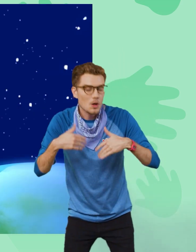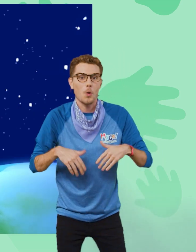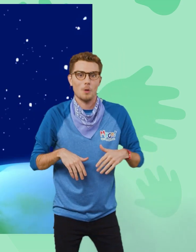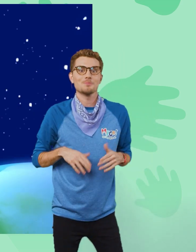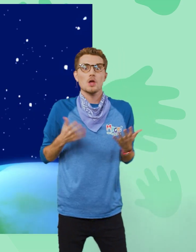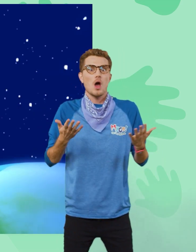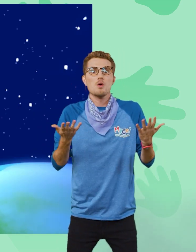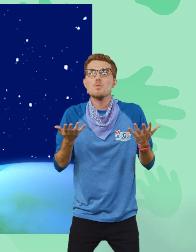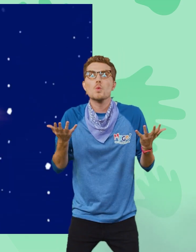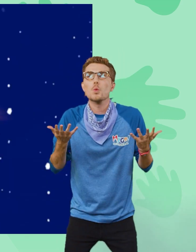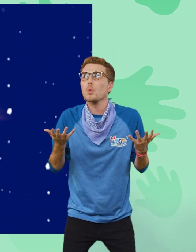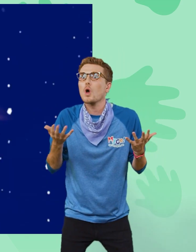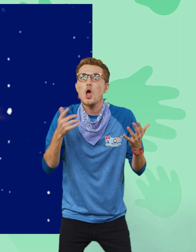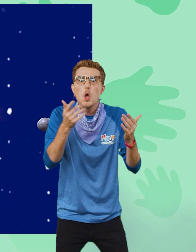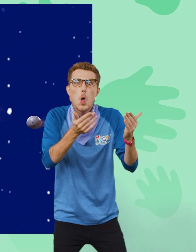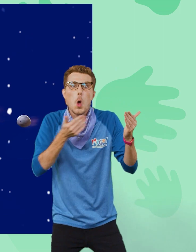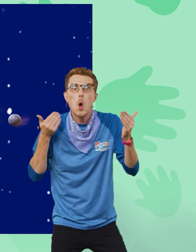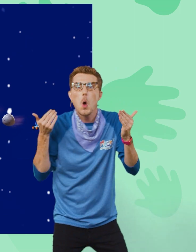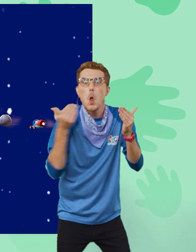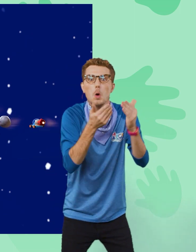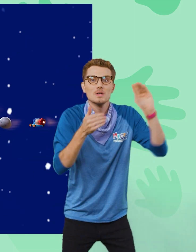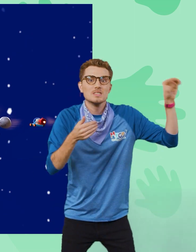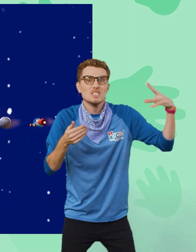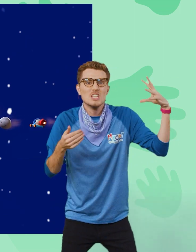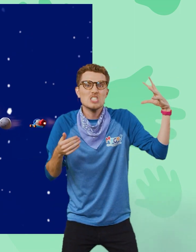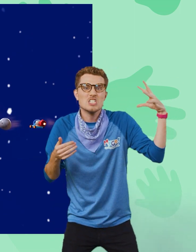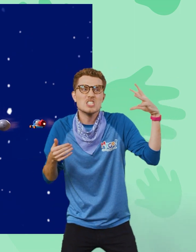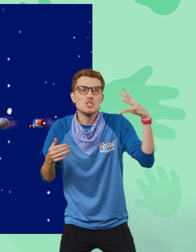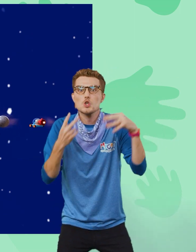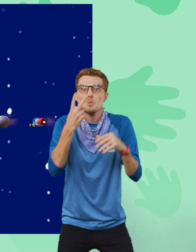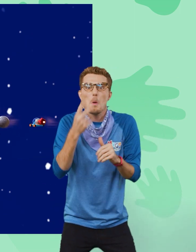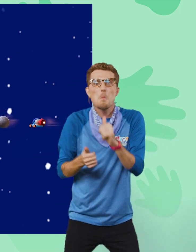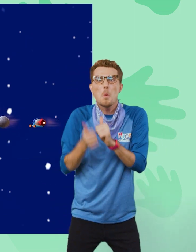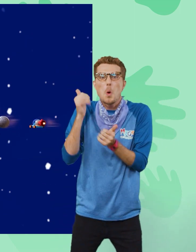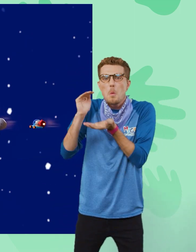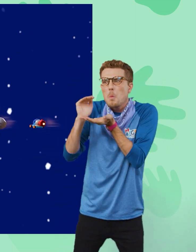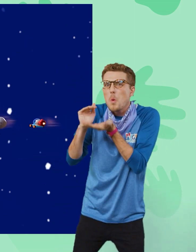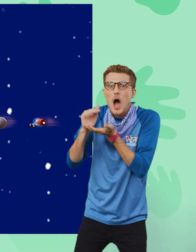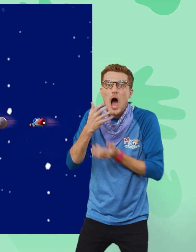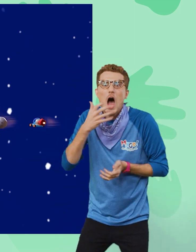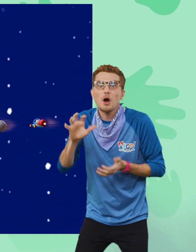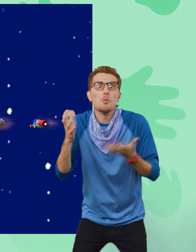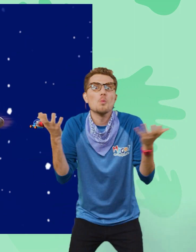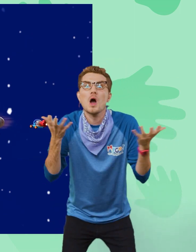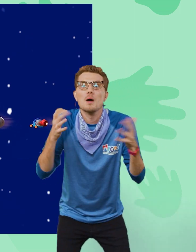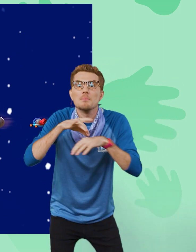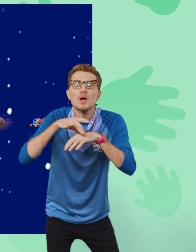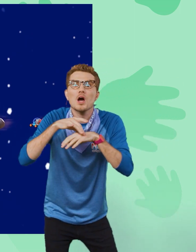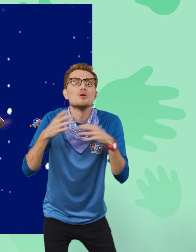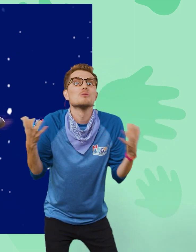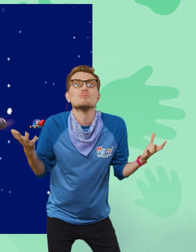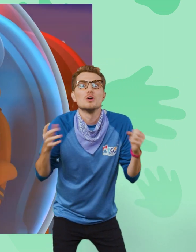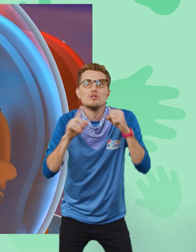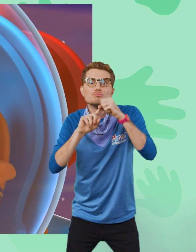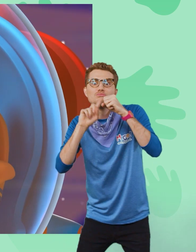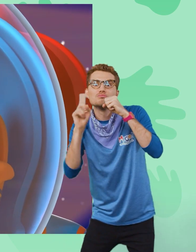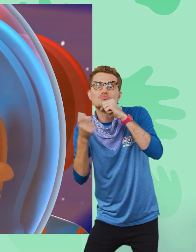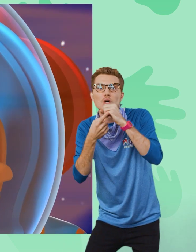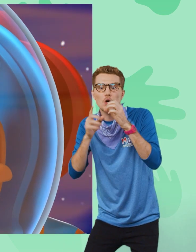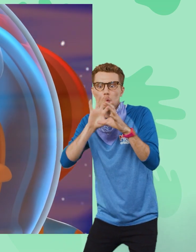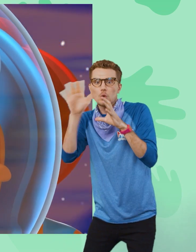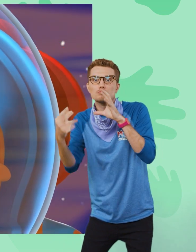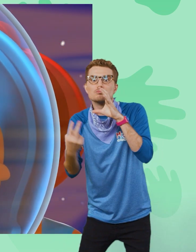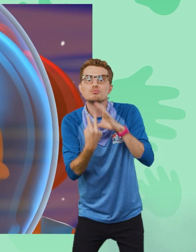we? Closest to the blazing sun are the 2 smallest and hottest planets, Mercury and Venus.